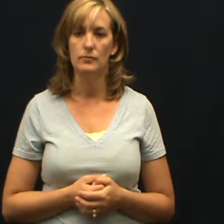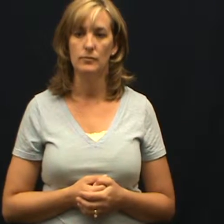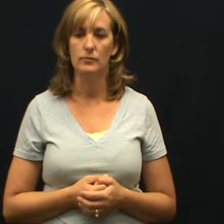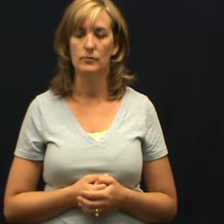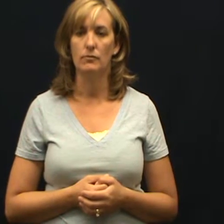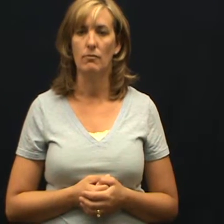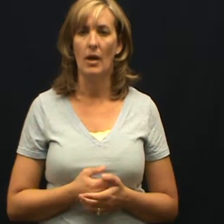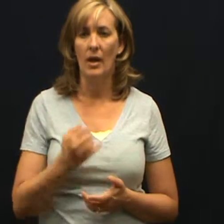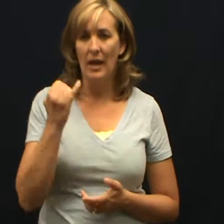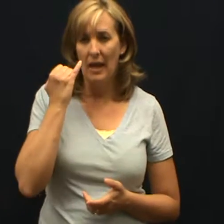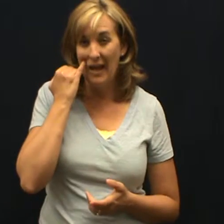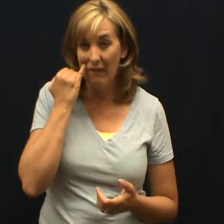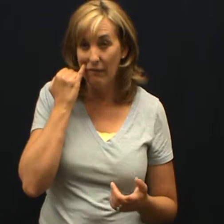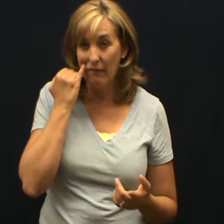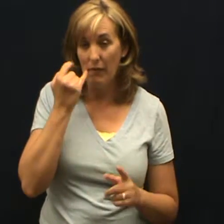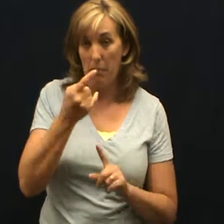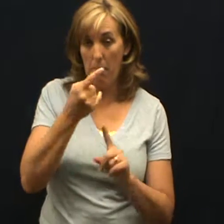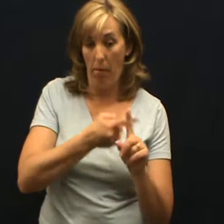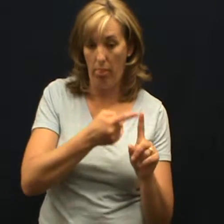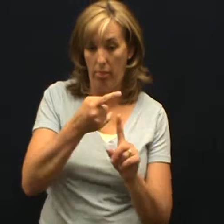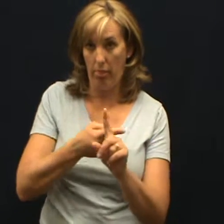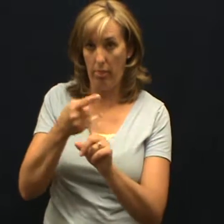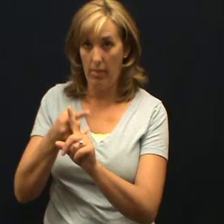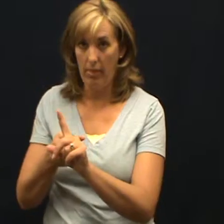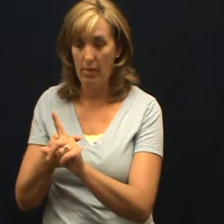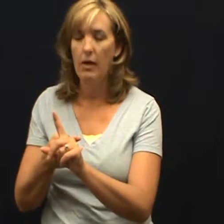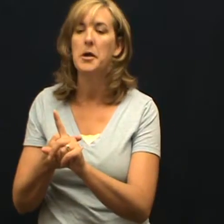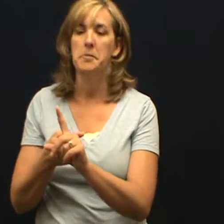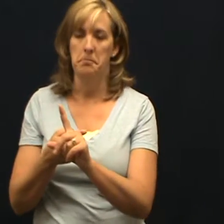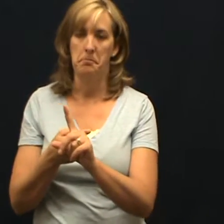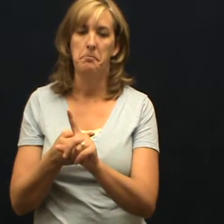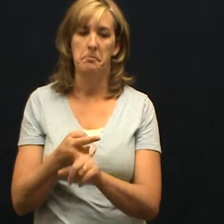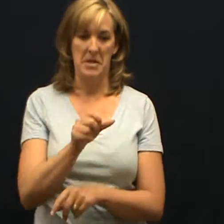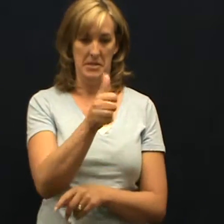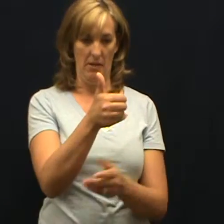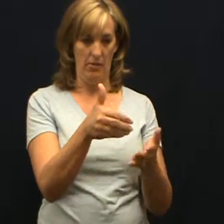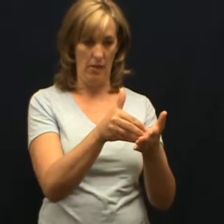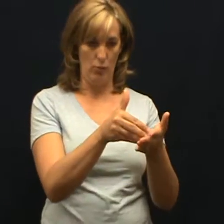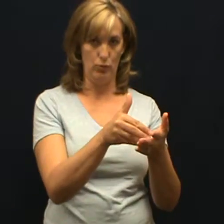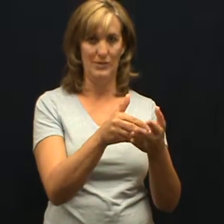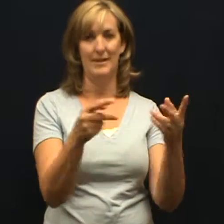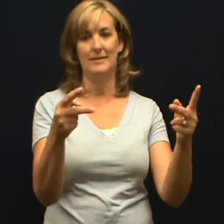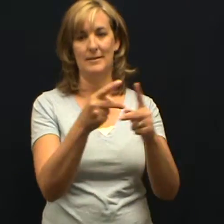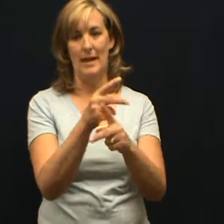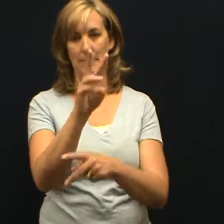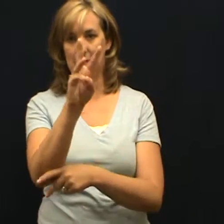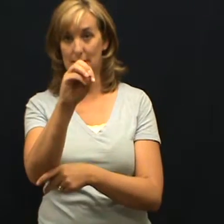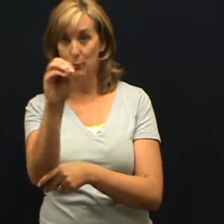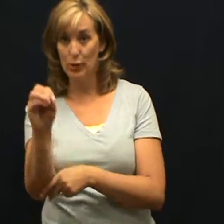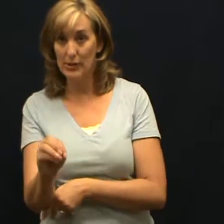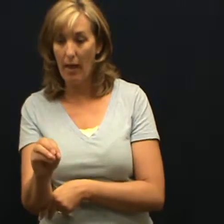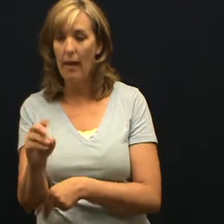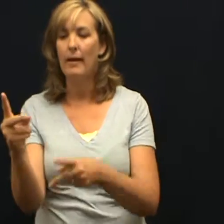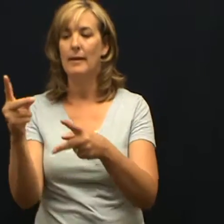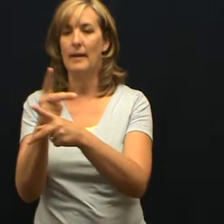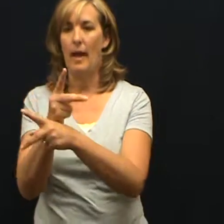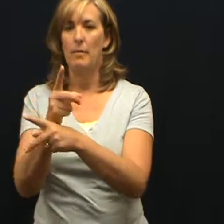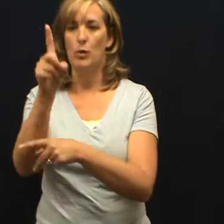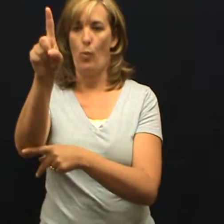we're recording it monthly, we would take that $10,000 times 6% times 1/12,